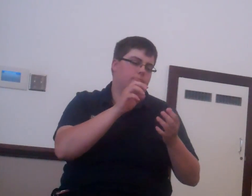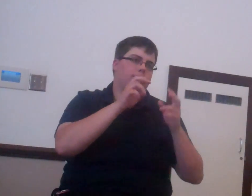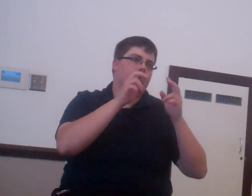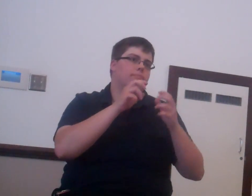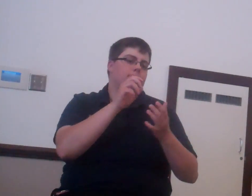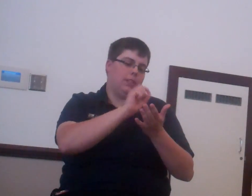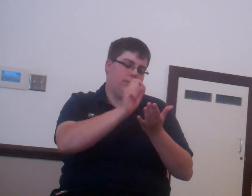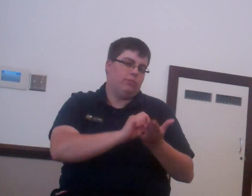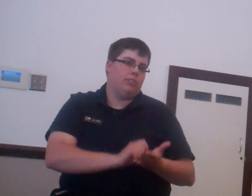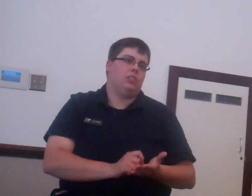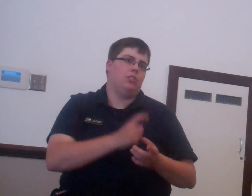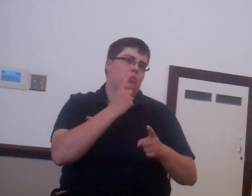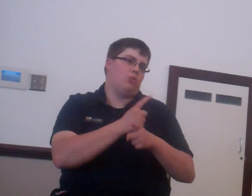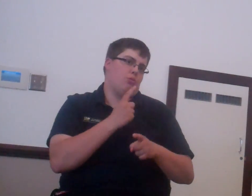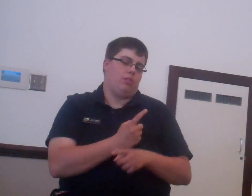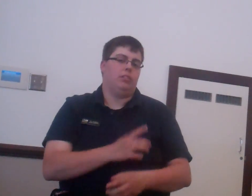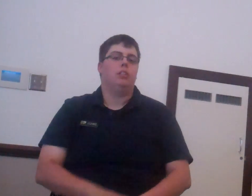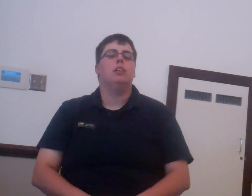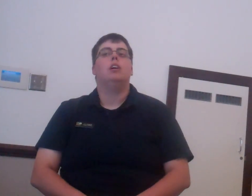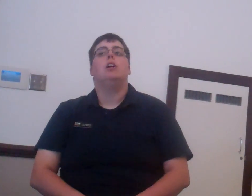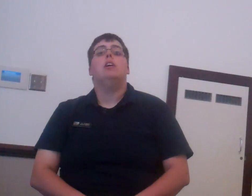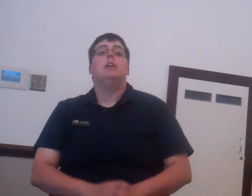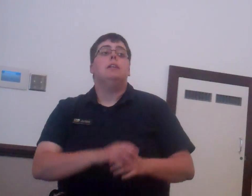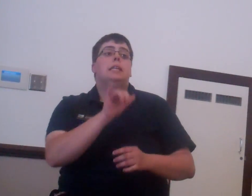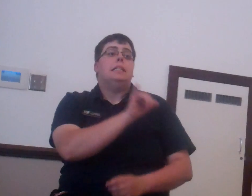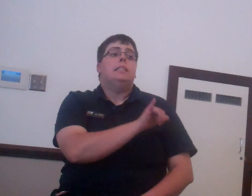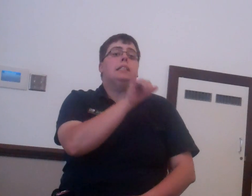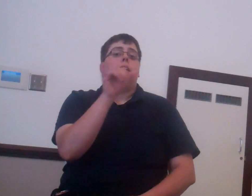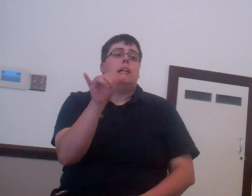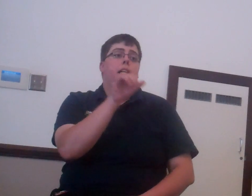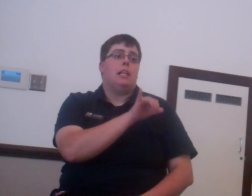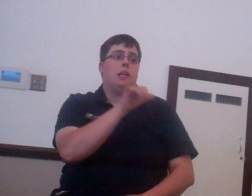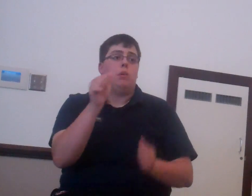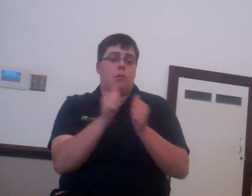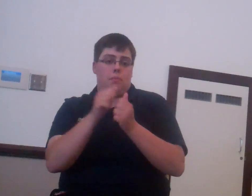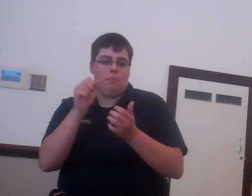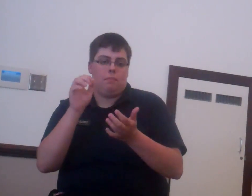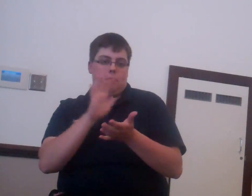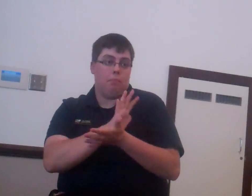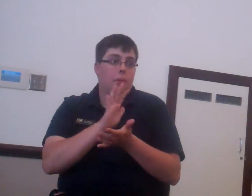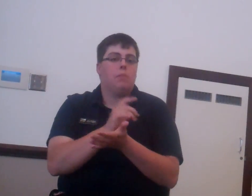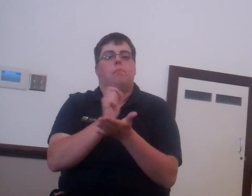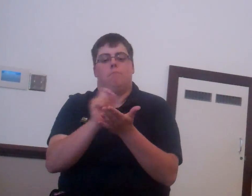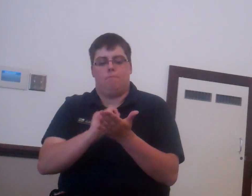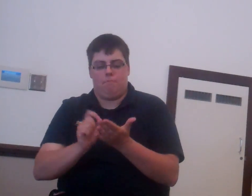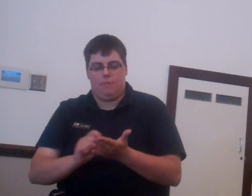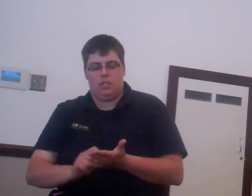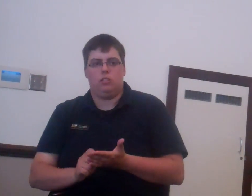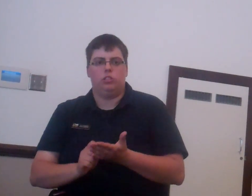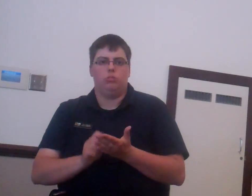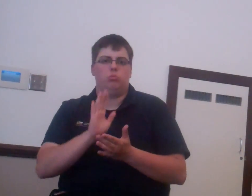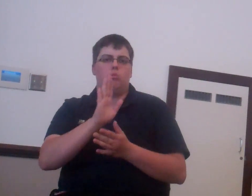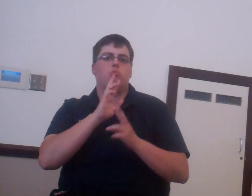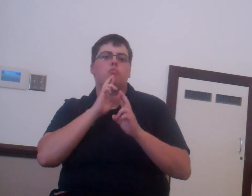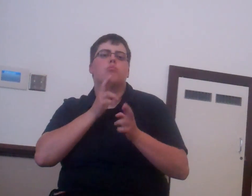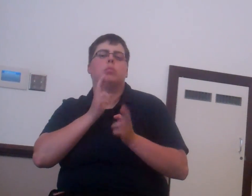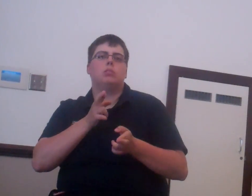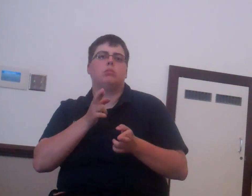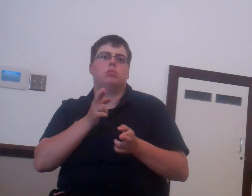with paper and pencil evals, the responses will all be anonymous and they will be delayed until final grades have been submitted. So just like